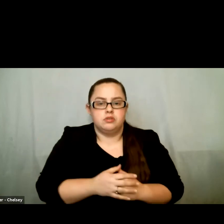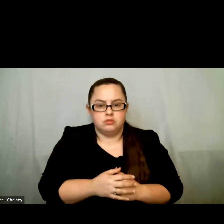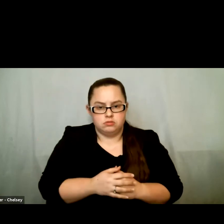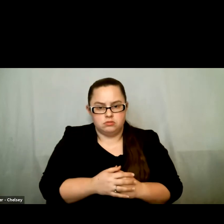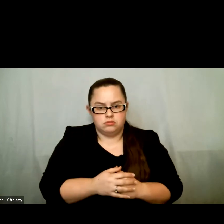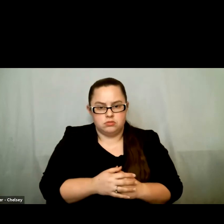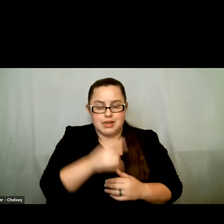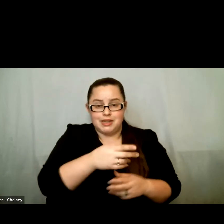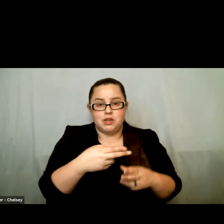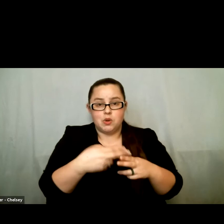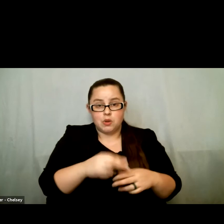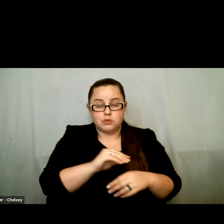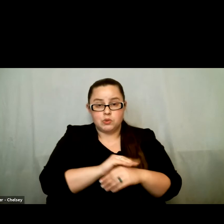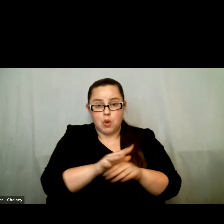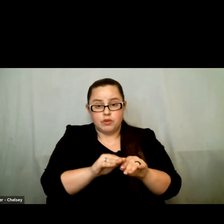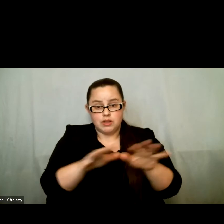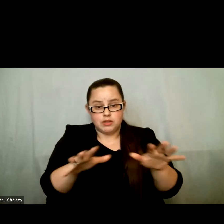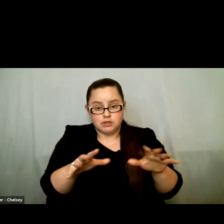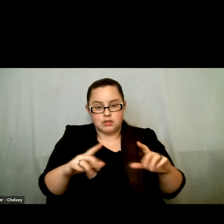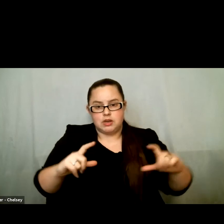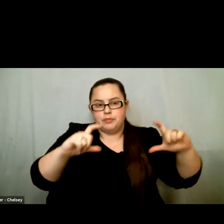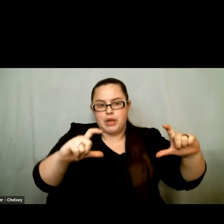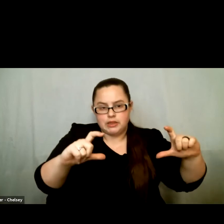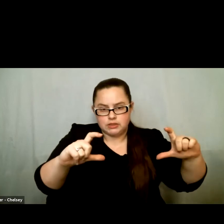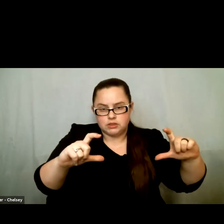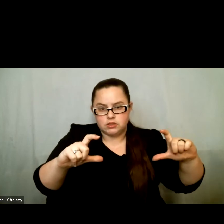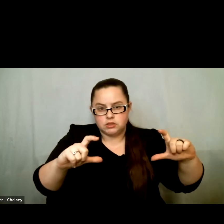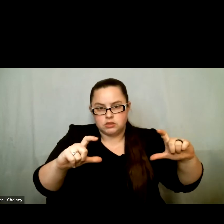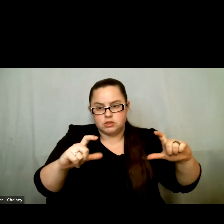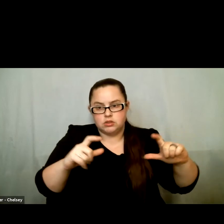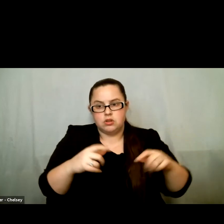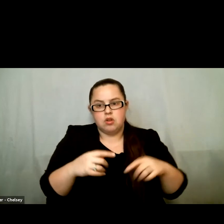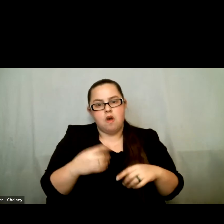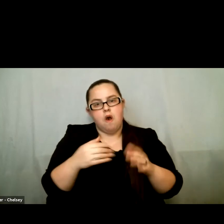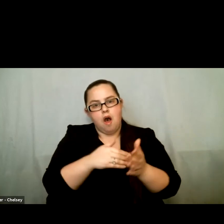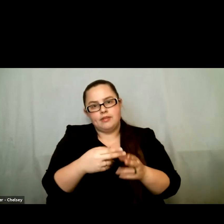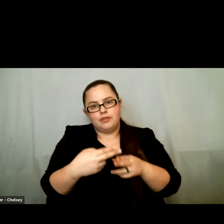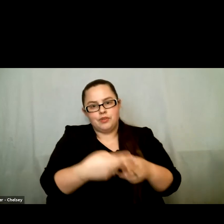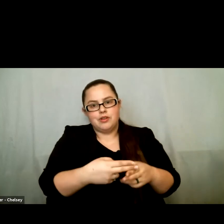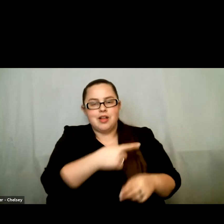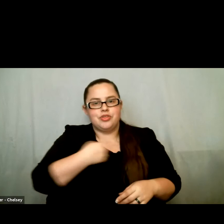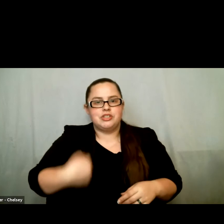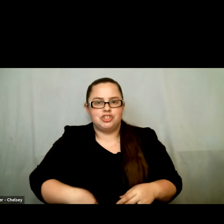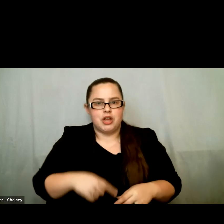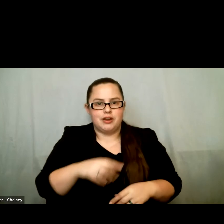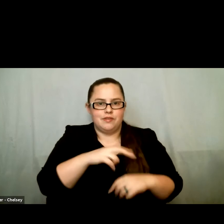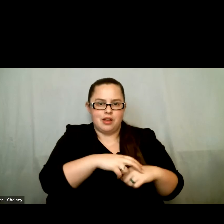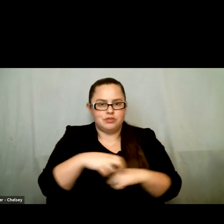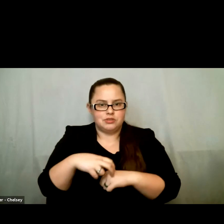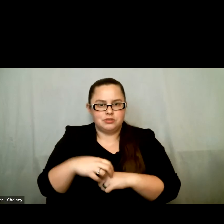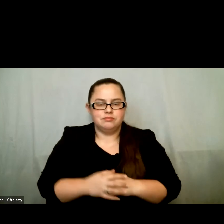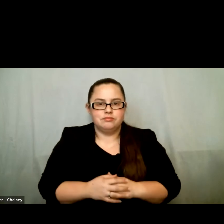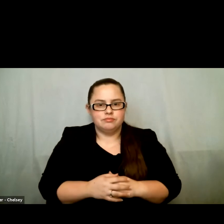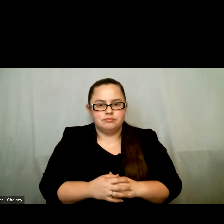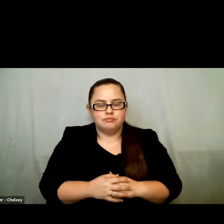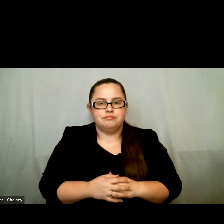to COVID-19, and then in parentheses, often referred to as the China virus. Well,